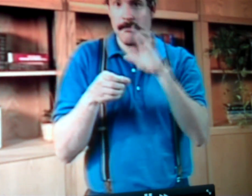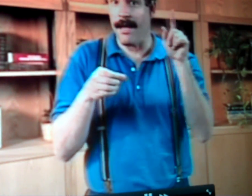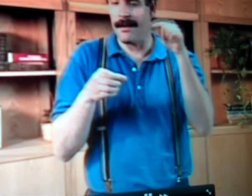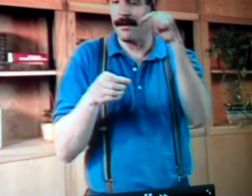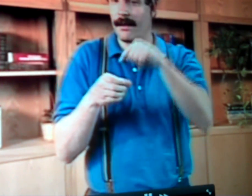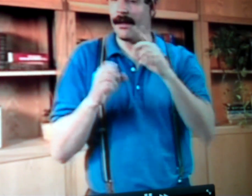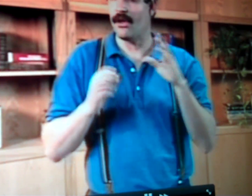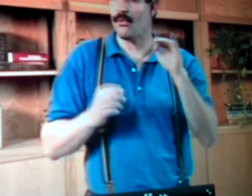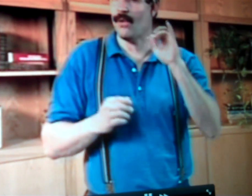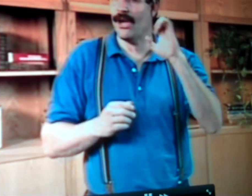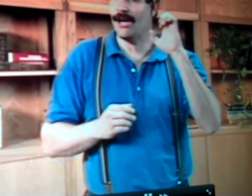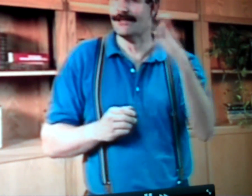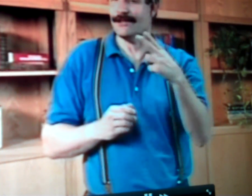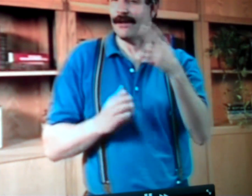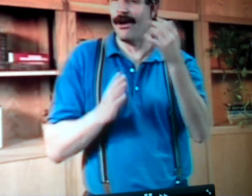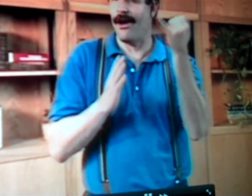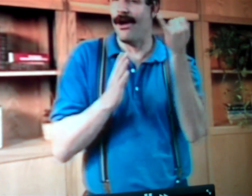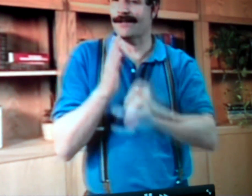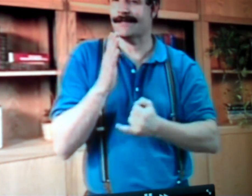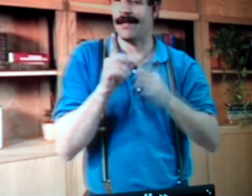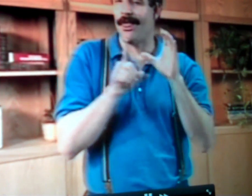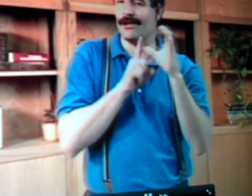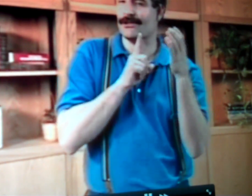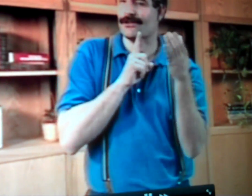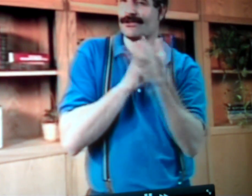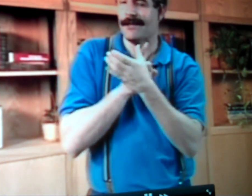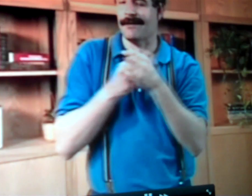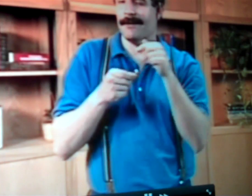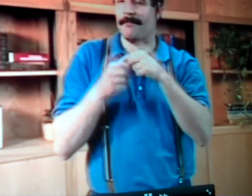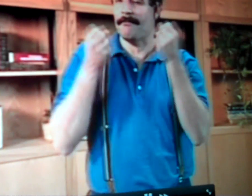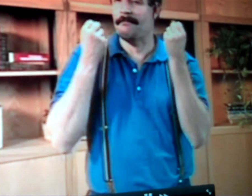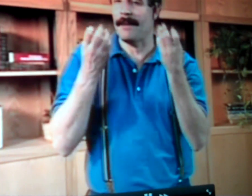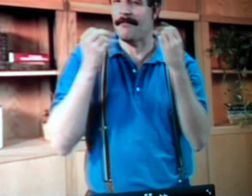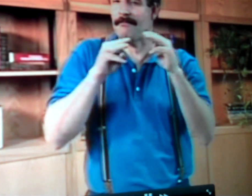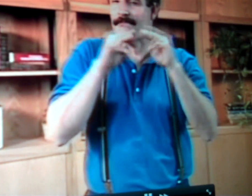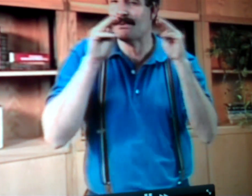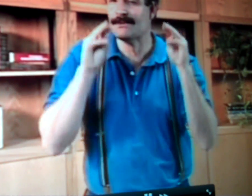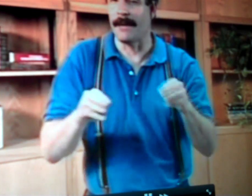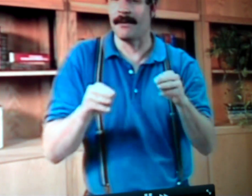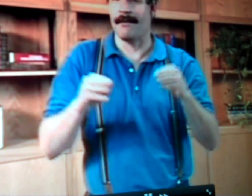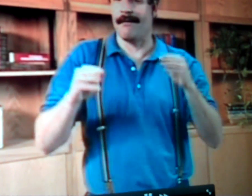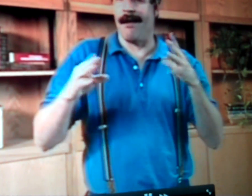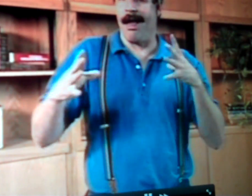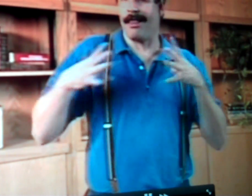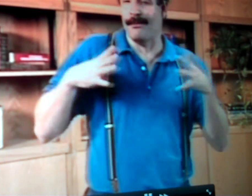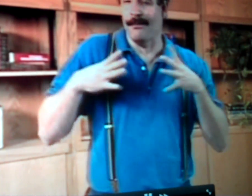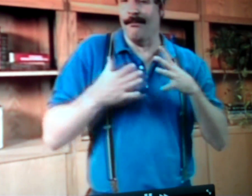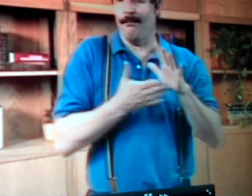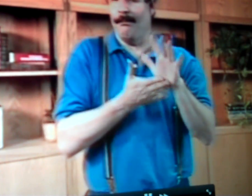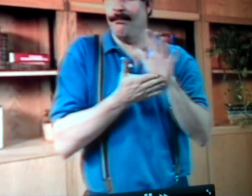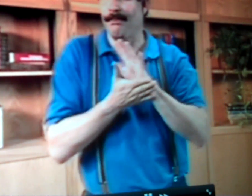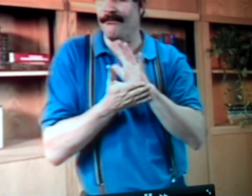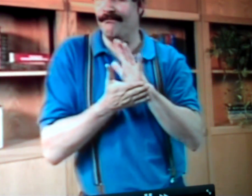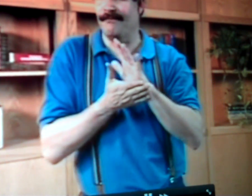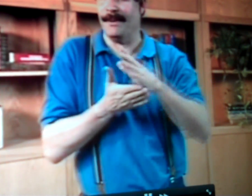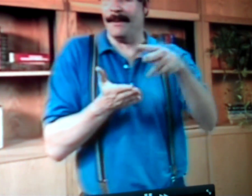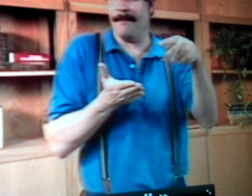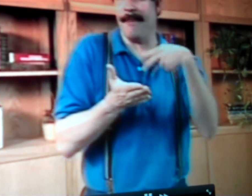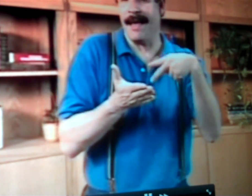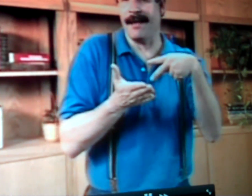smog. But inside LA, we had a very rich culture, which we had tons of museums